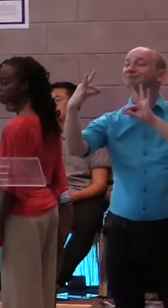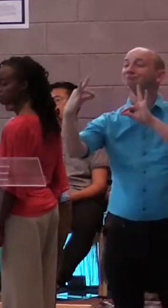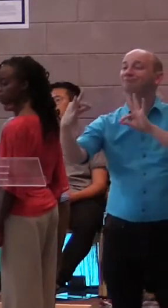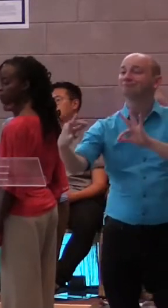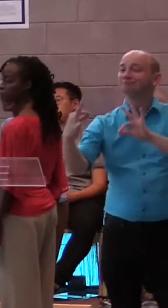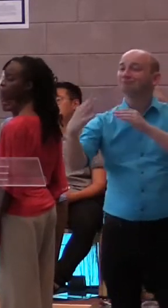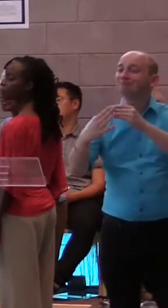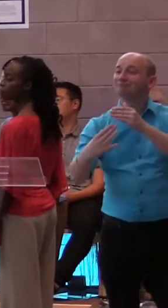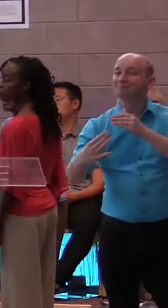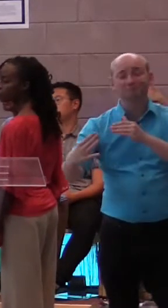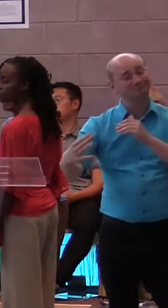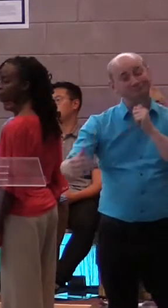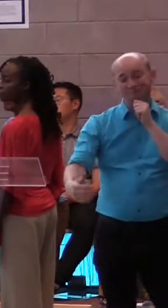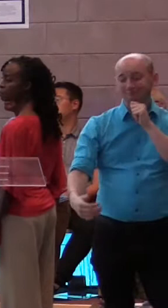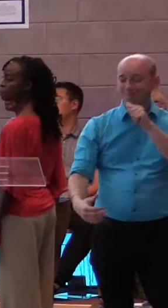be.